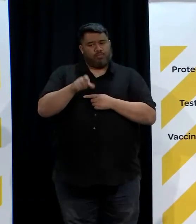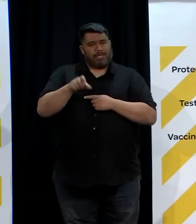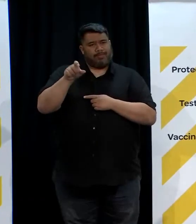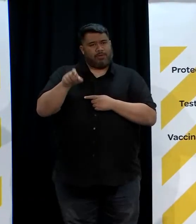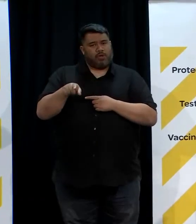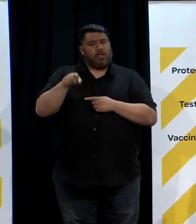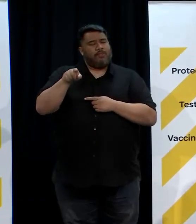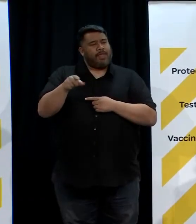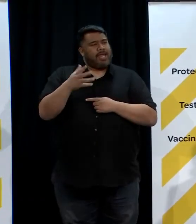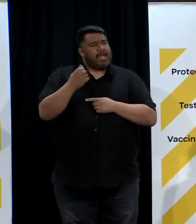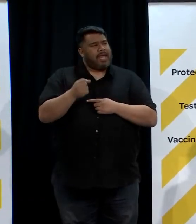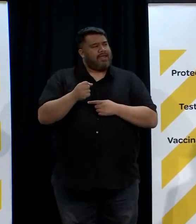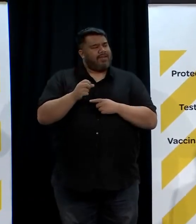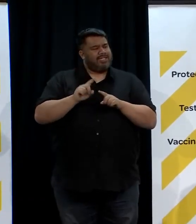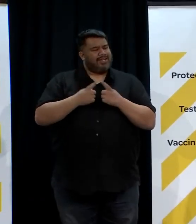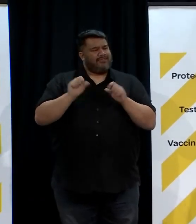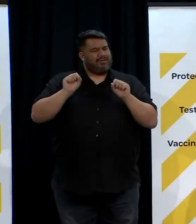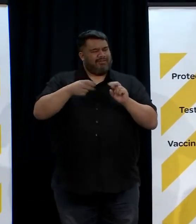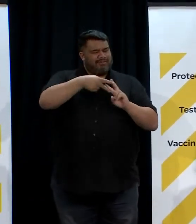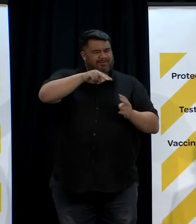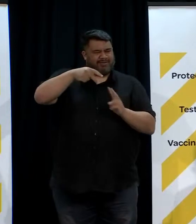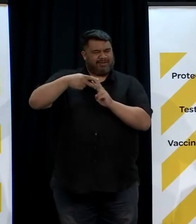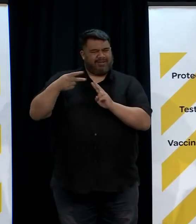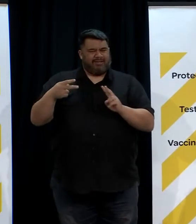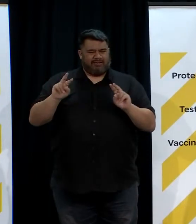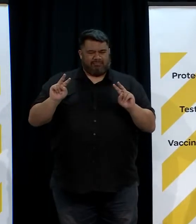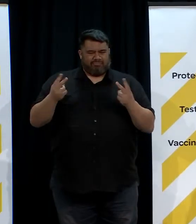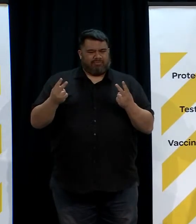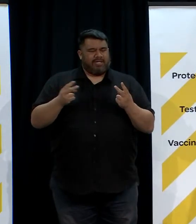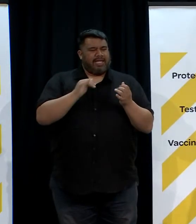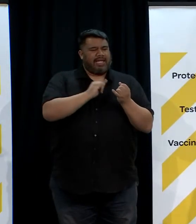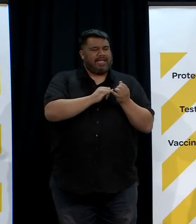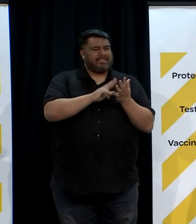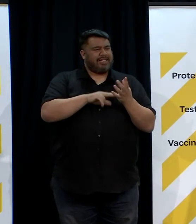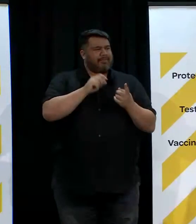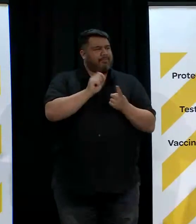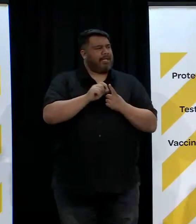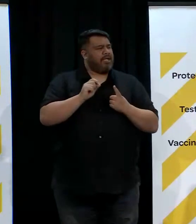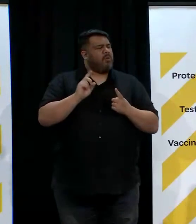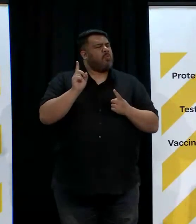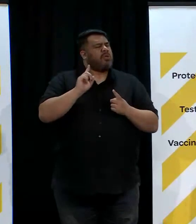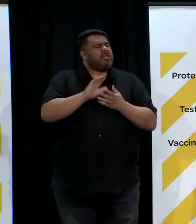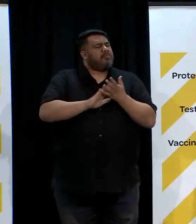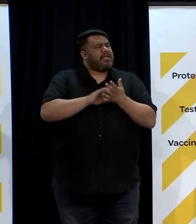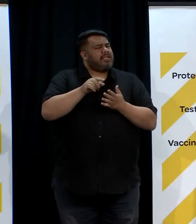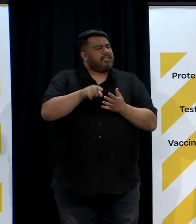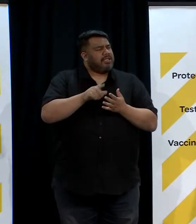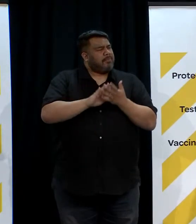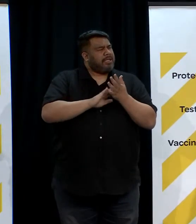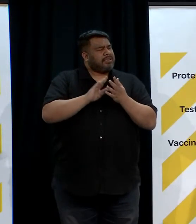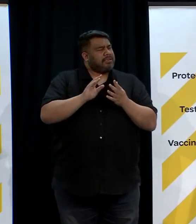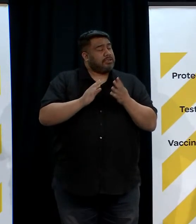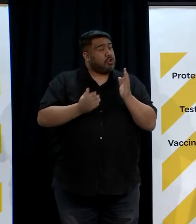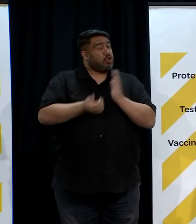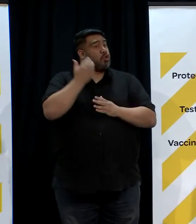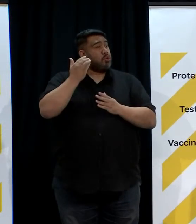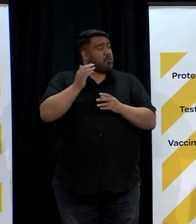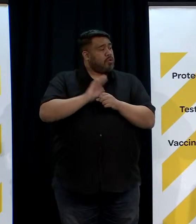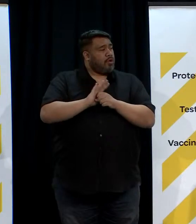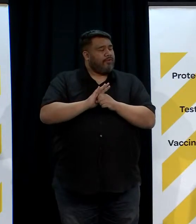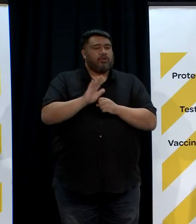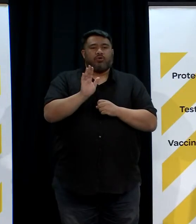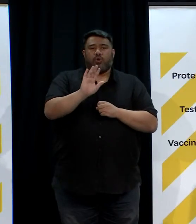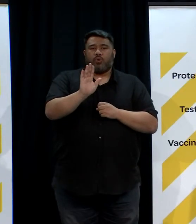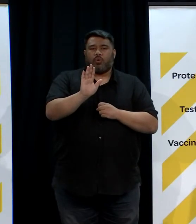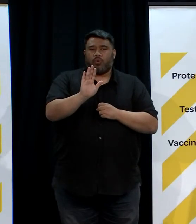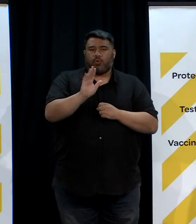SNPs. What does that mean, and is this a new, previously not seen variant? No. So no, they're absolutely linked to